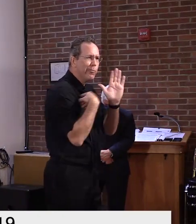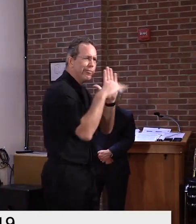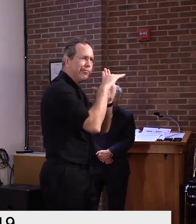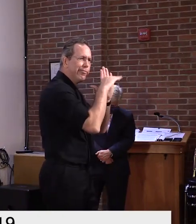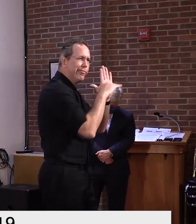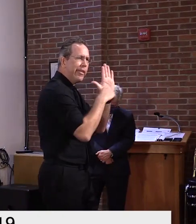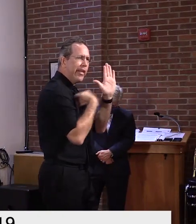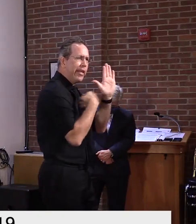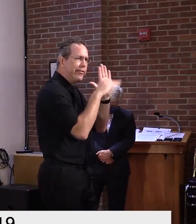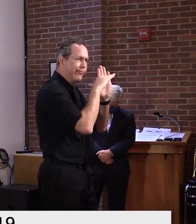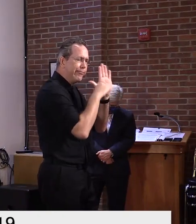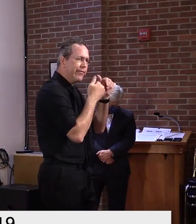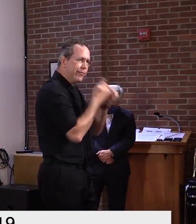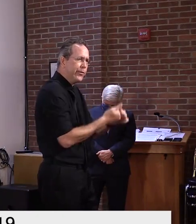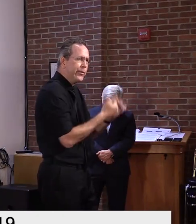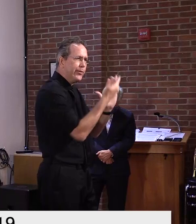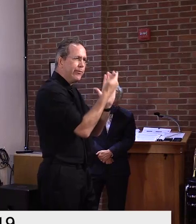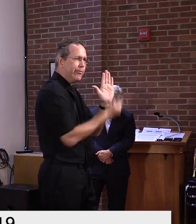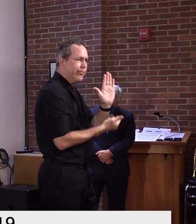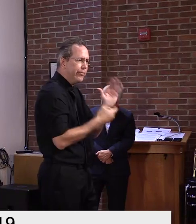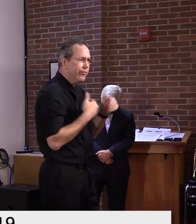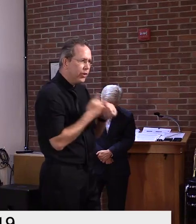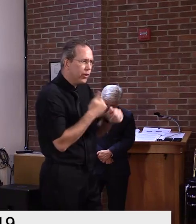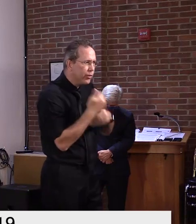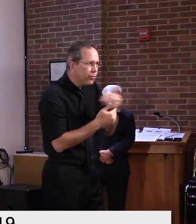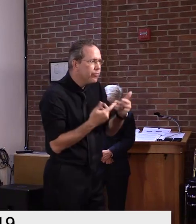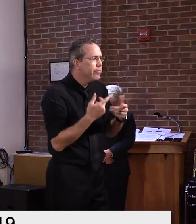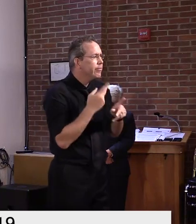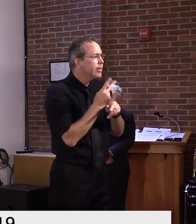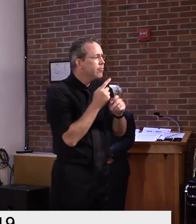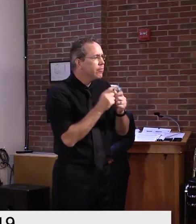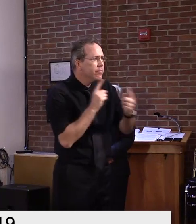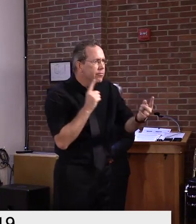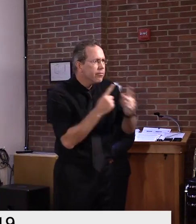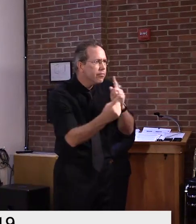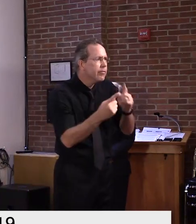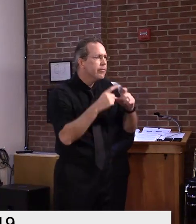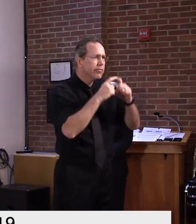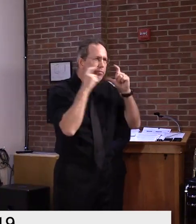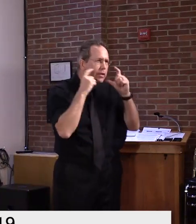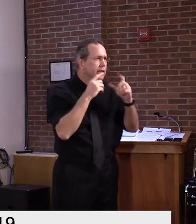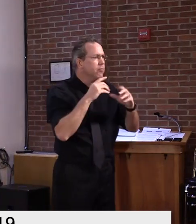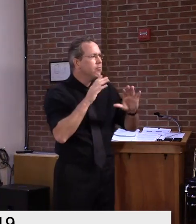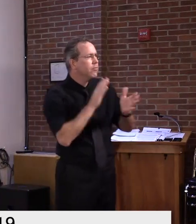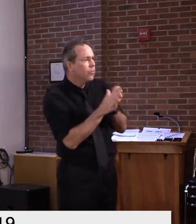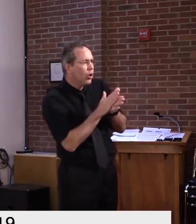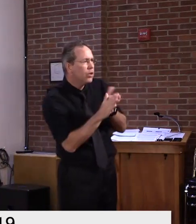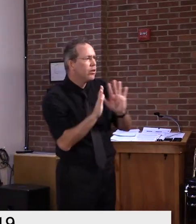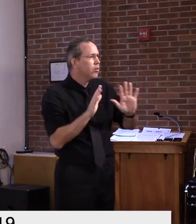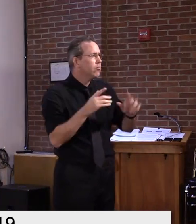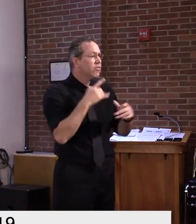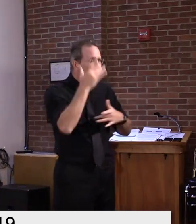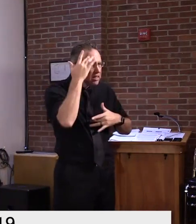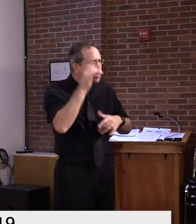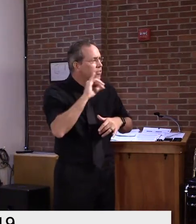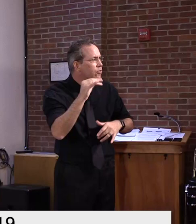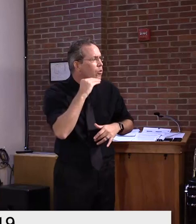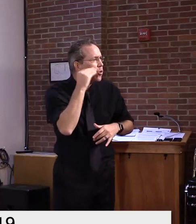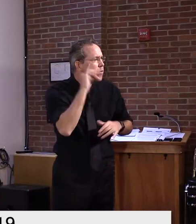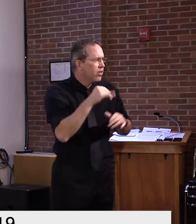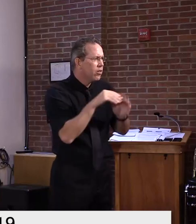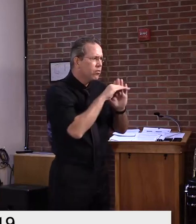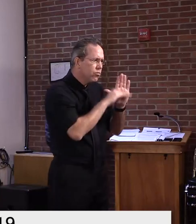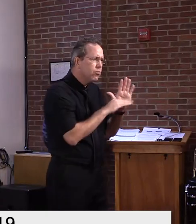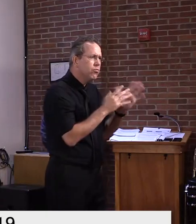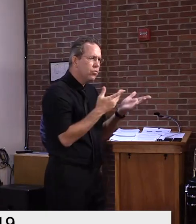so traditionally we are in those top groupings of states when it comes to what states are healthier than others. So